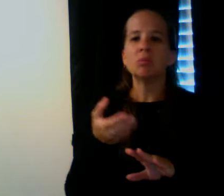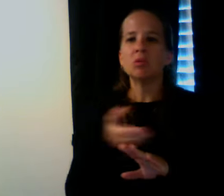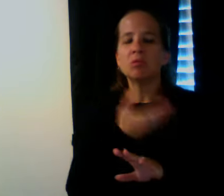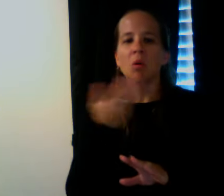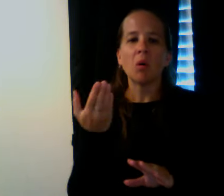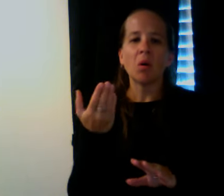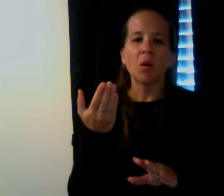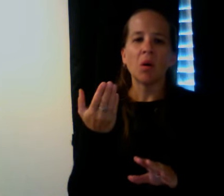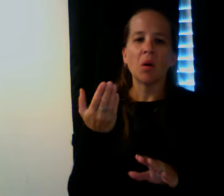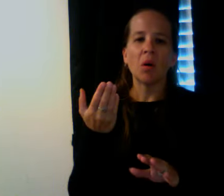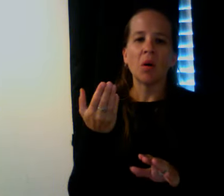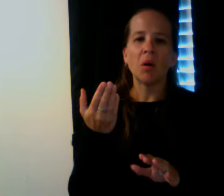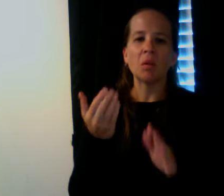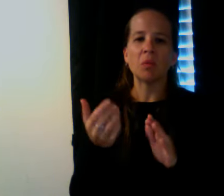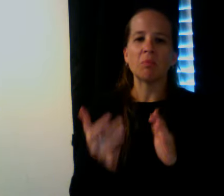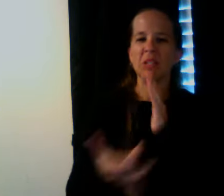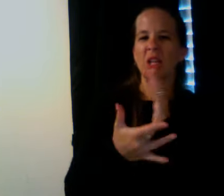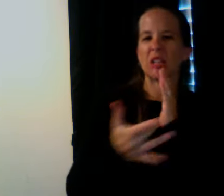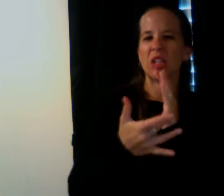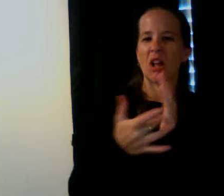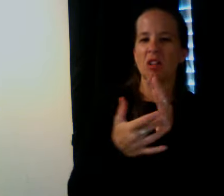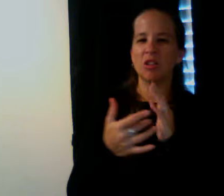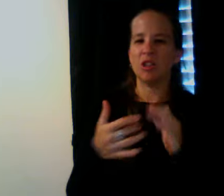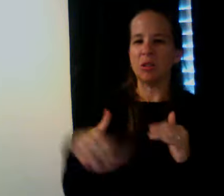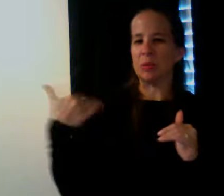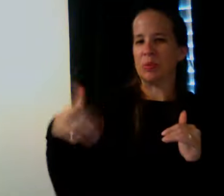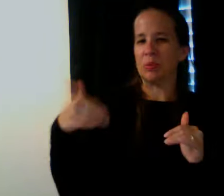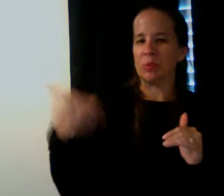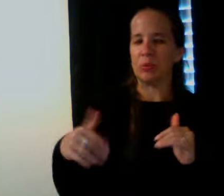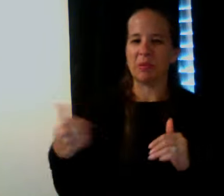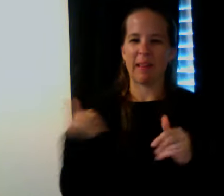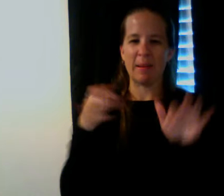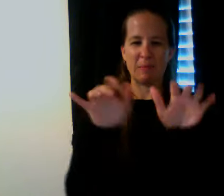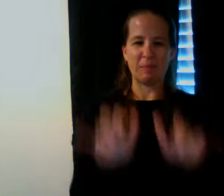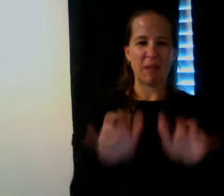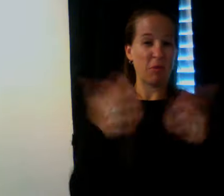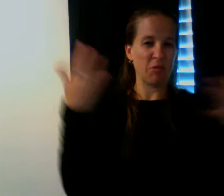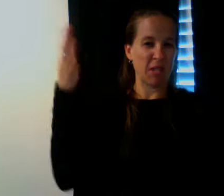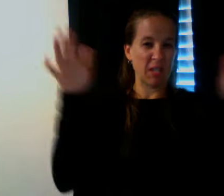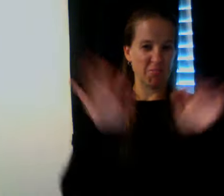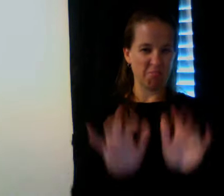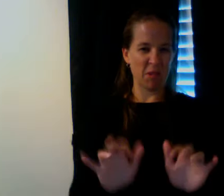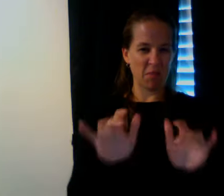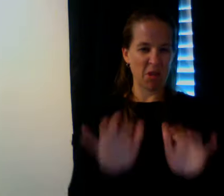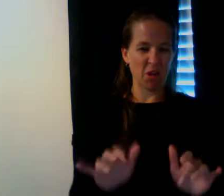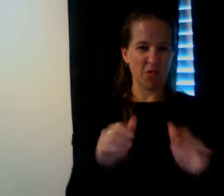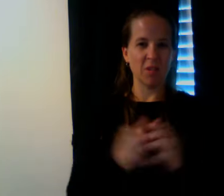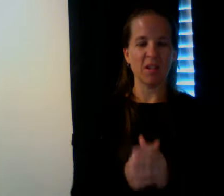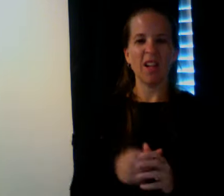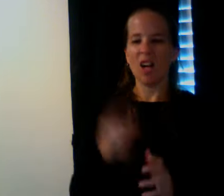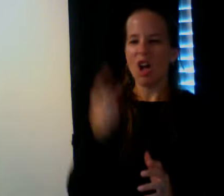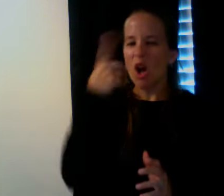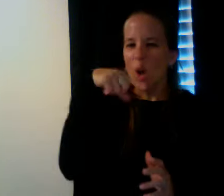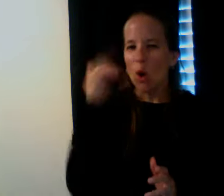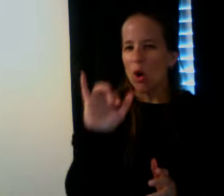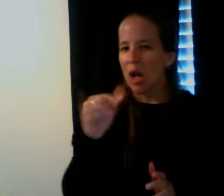and Polaroid cameras. It was sort of like Google in paperback form 35 years before Google came along. It was